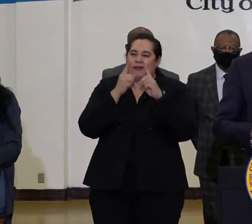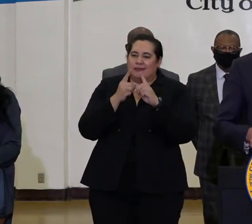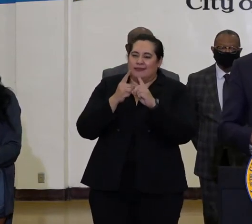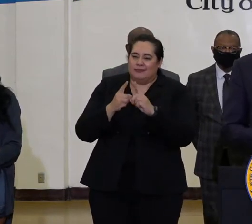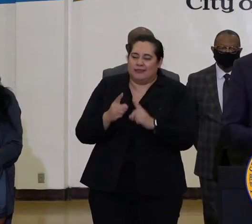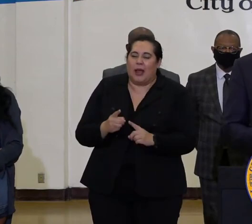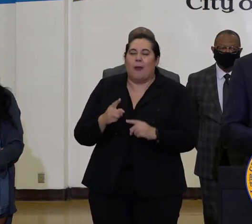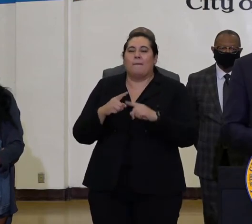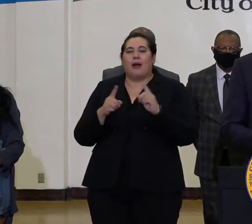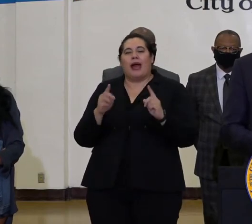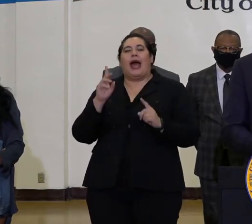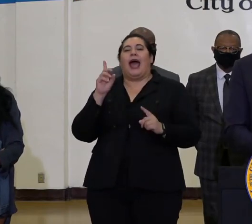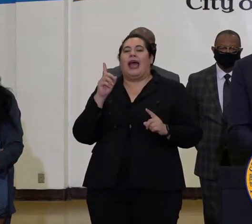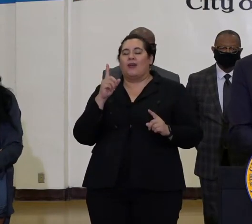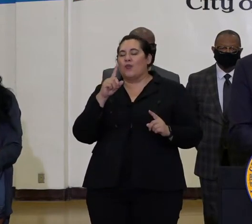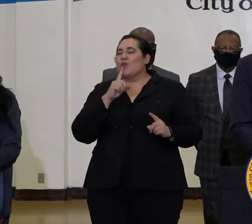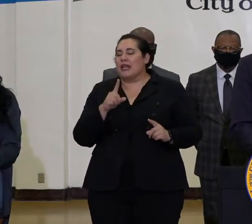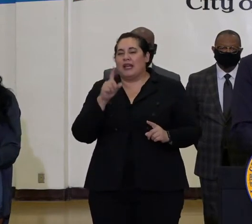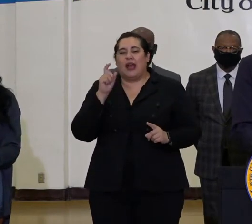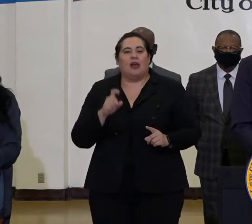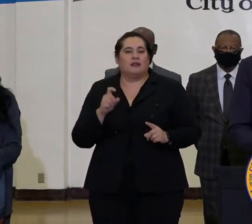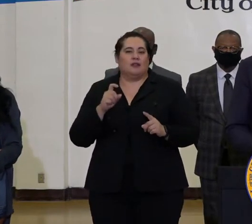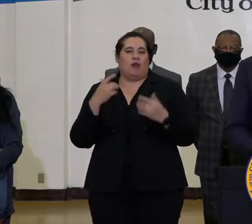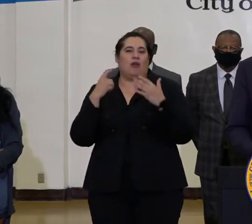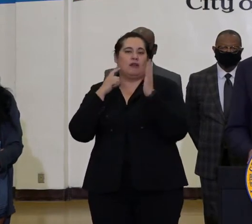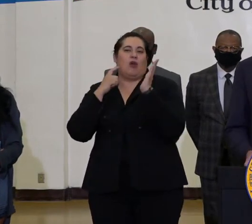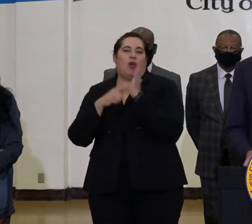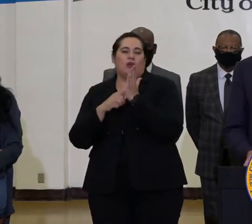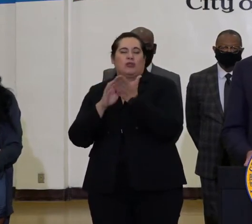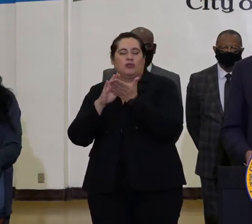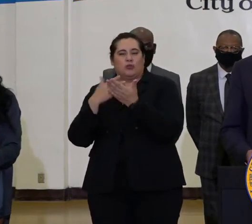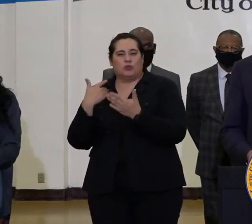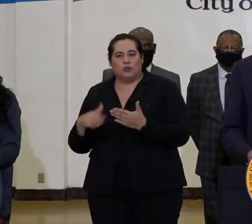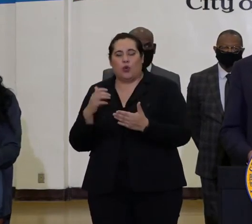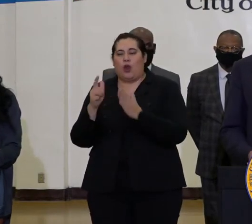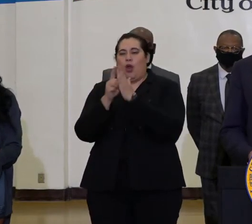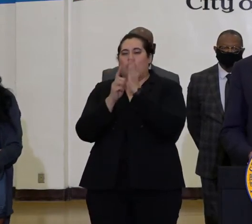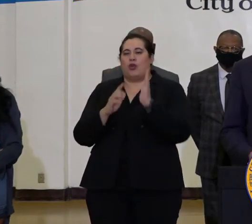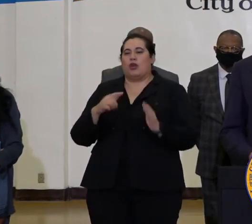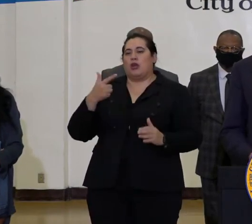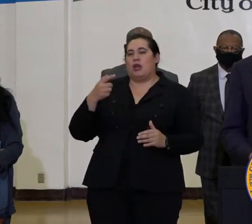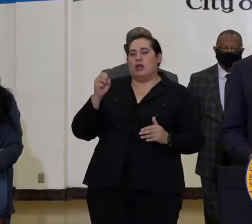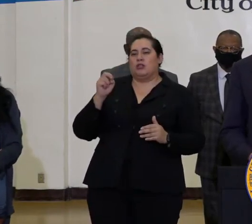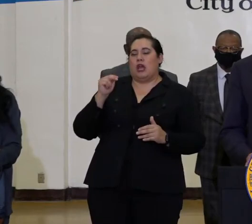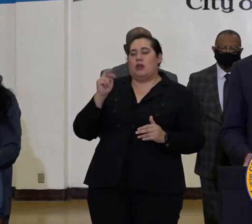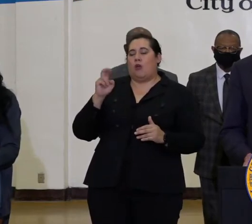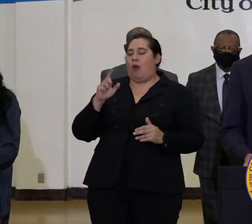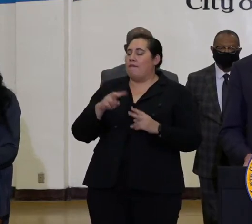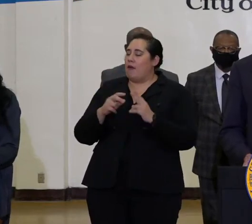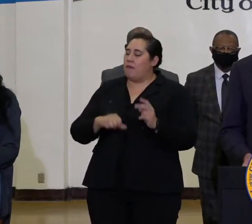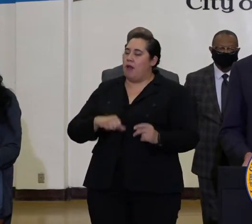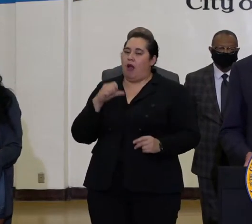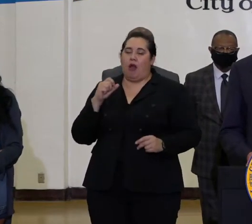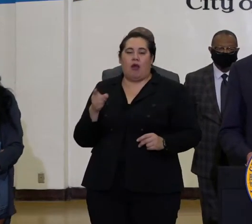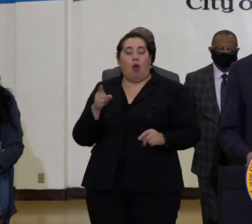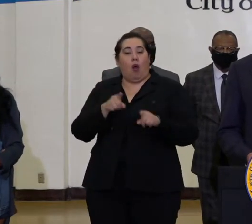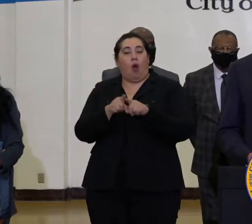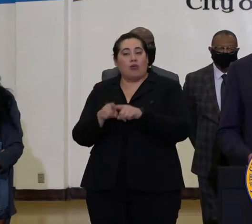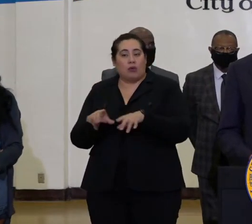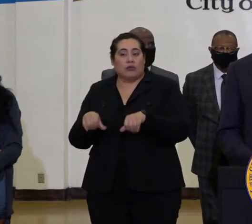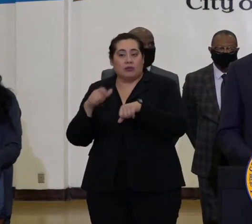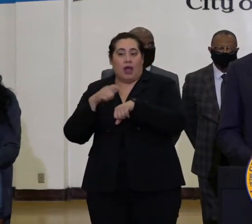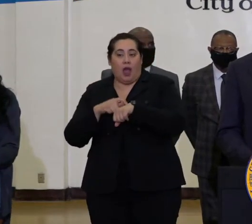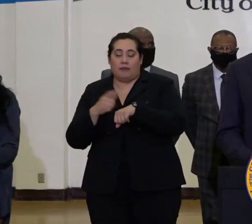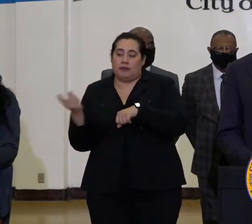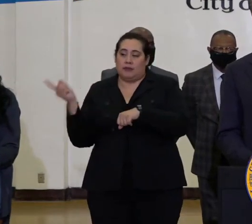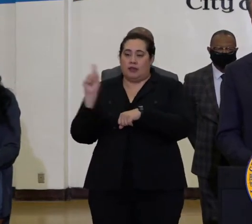specificity, but I'd be remiss if I didn't also acknowledge our extraordinary Attorney General, who I'm very proud of, that also took the time to